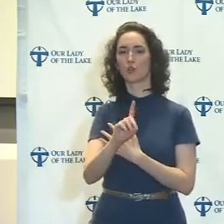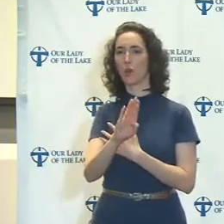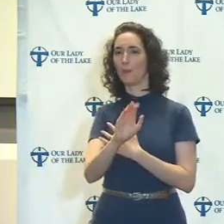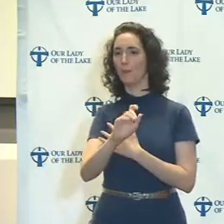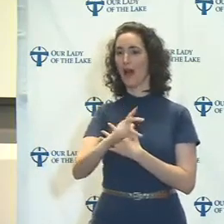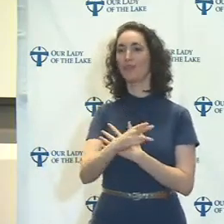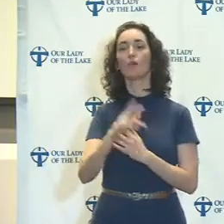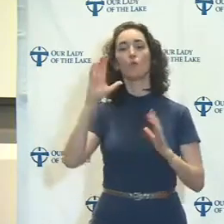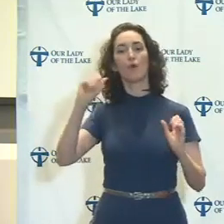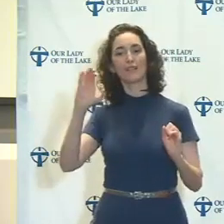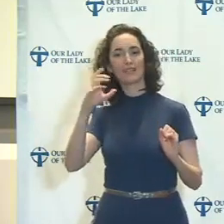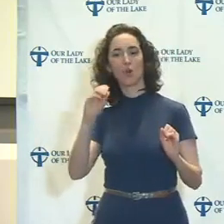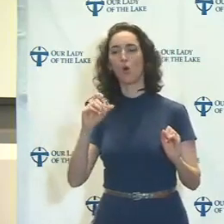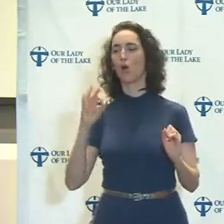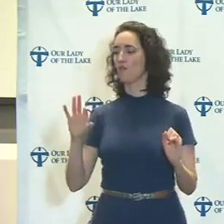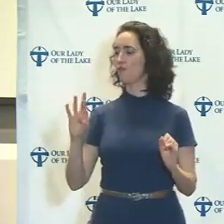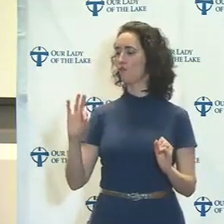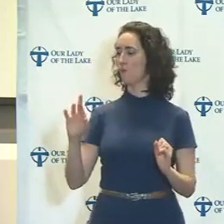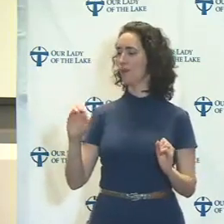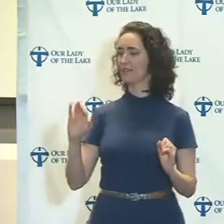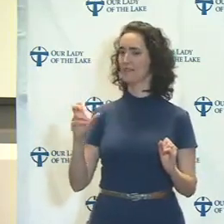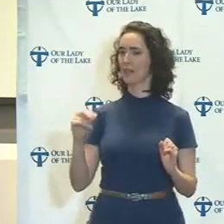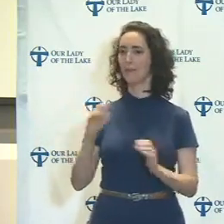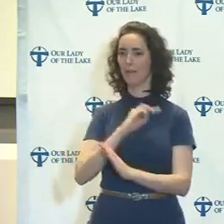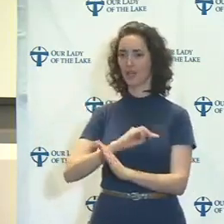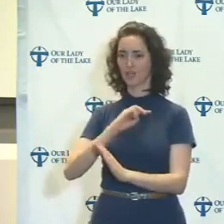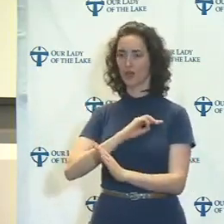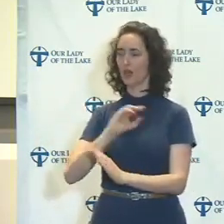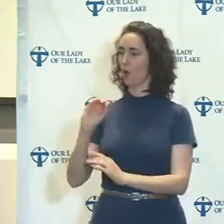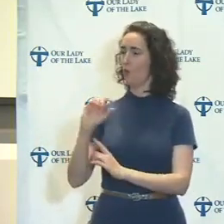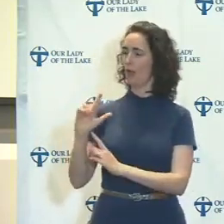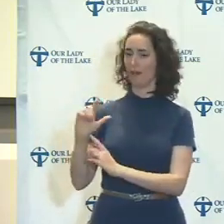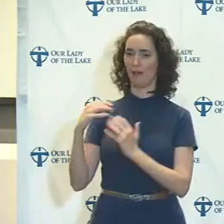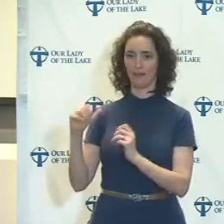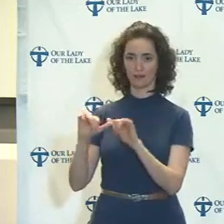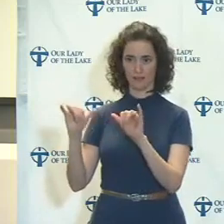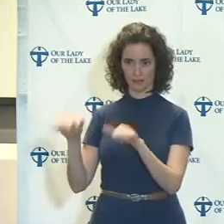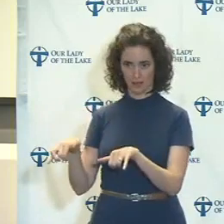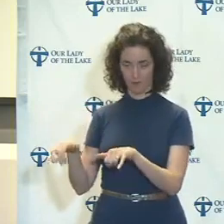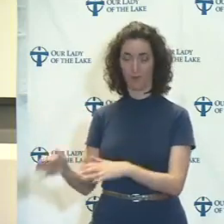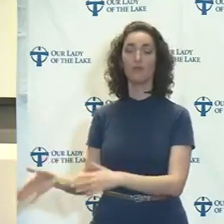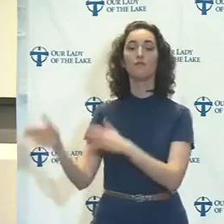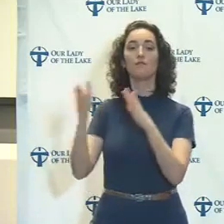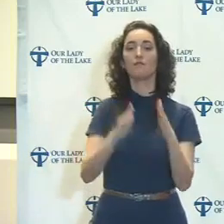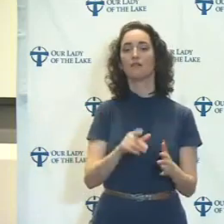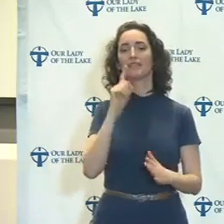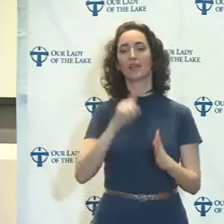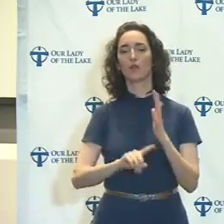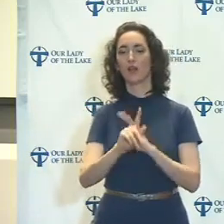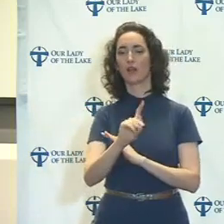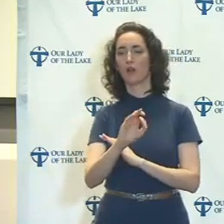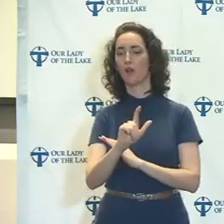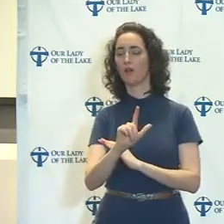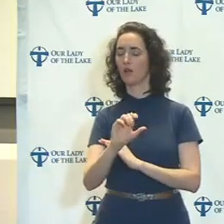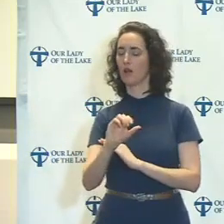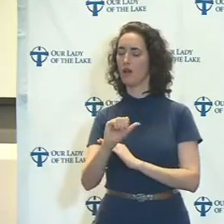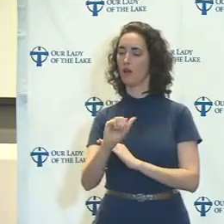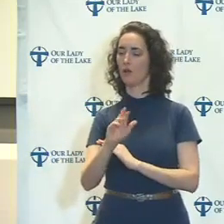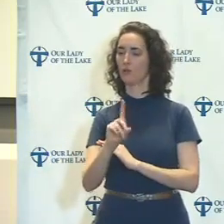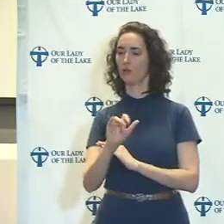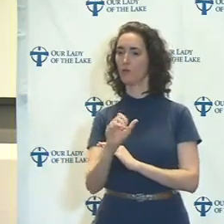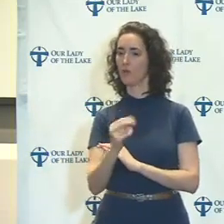Franciscan Missionaries of Our Lady Health System, and then Secretary Kyle Ordwin is going to